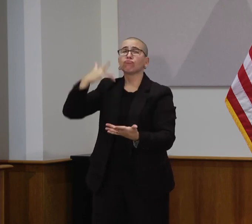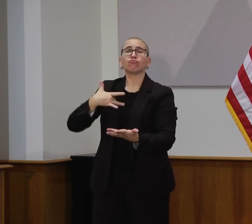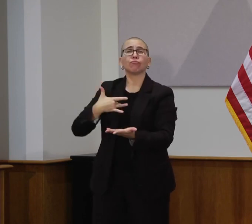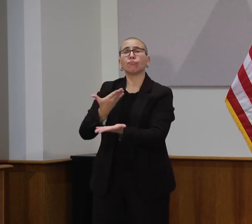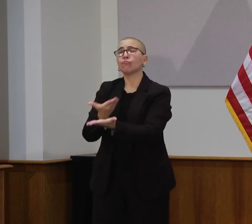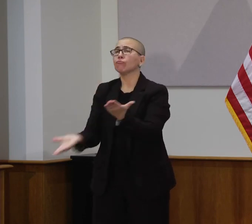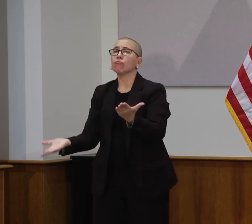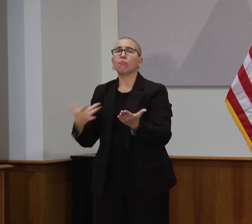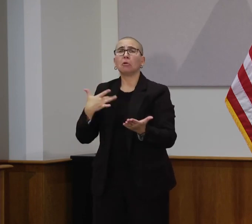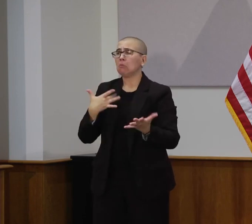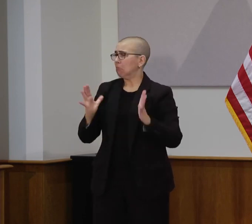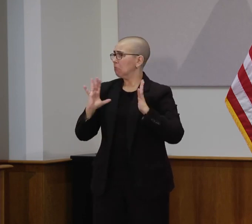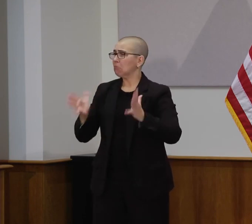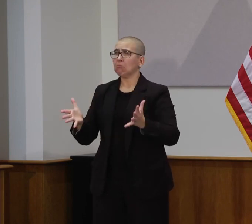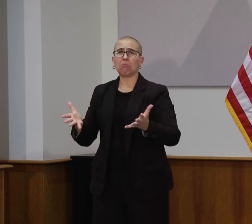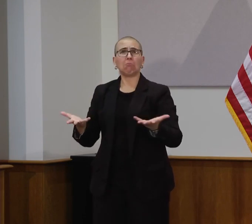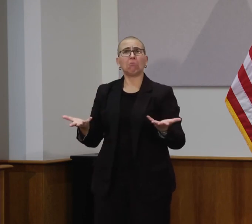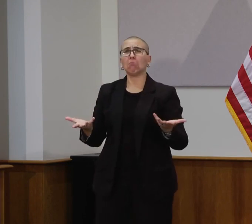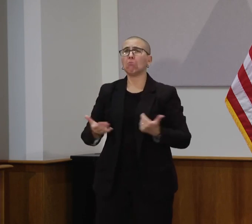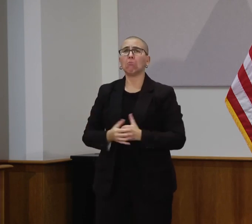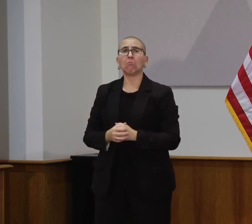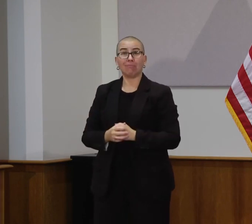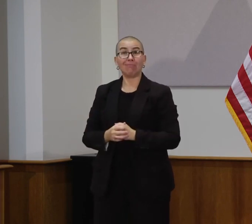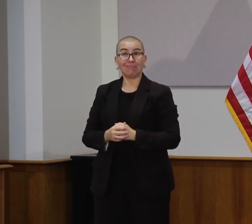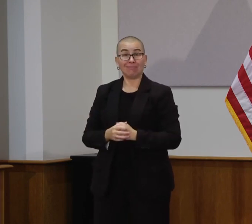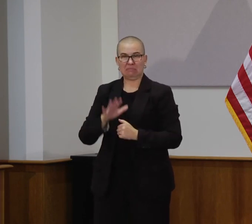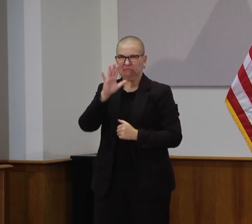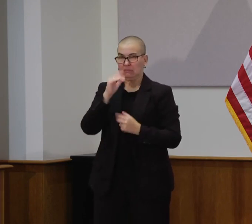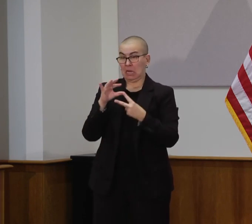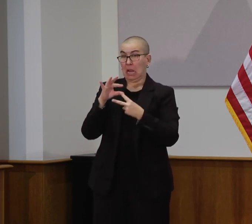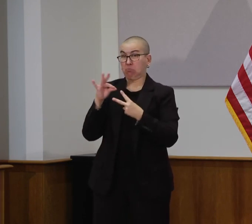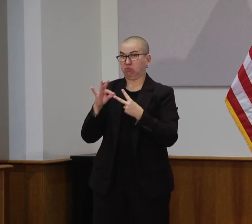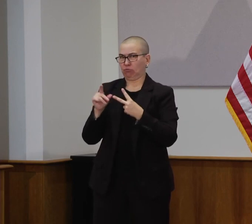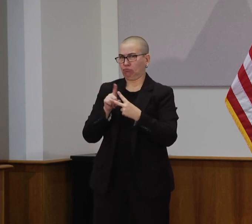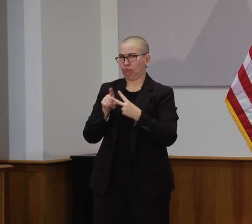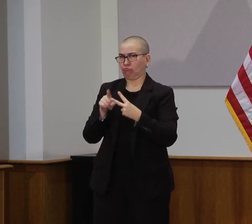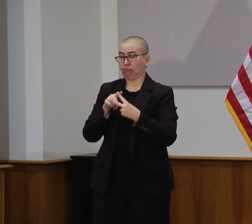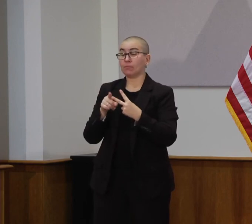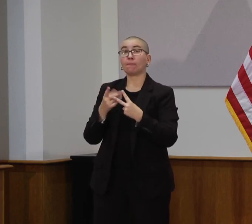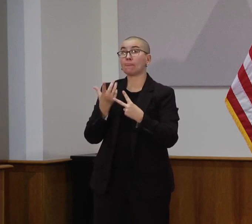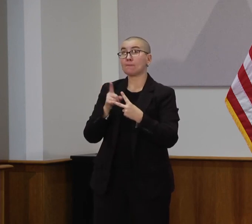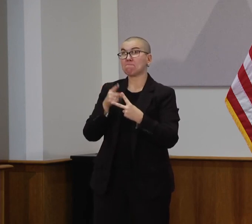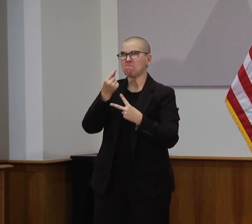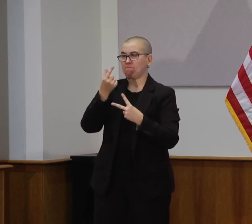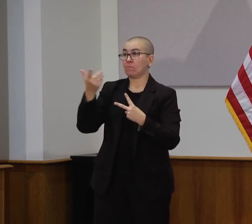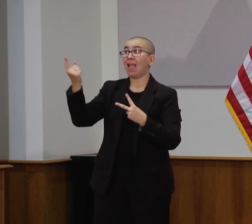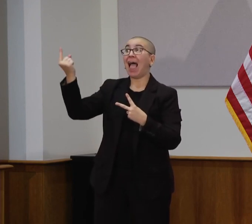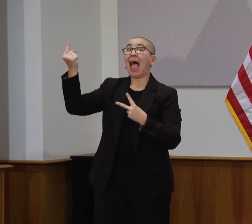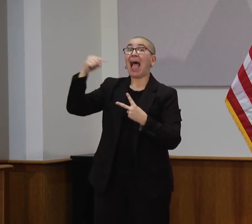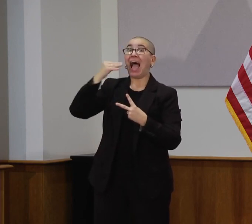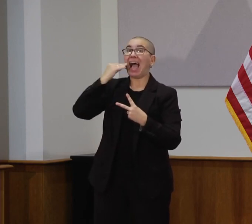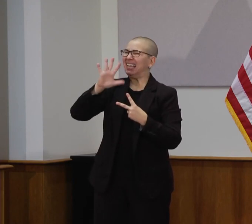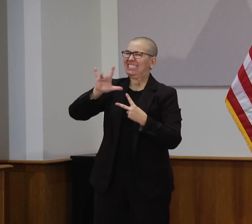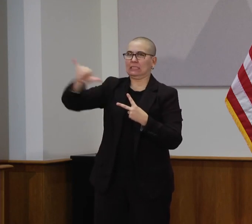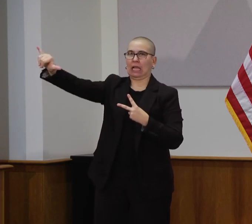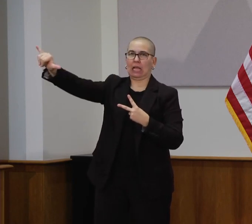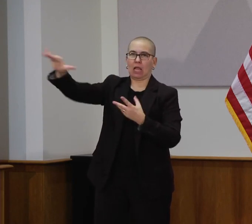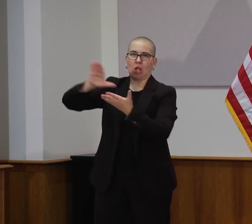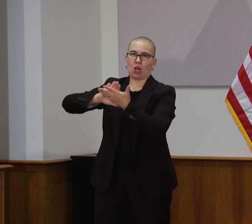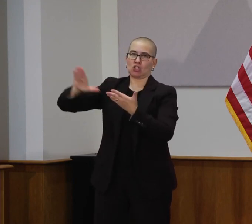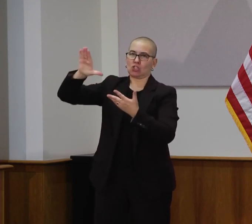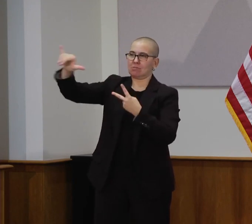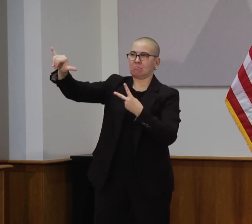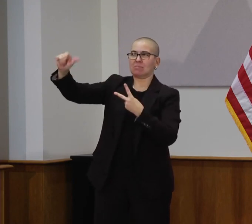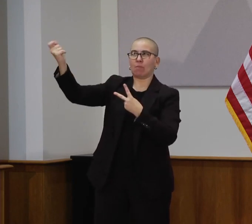symptoms. One option for college students is to remain on campus and have a virtual holiday celebration with your family